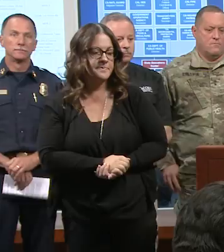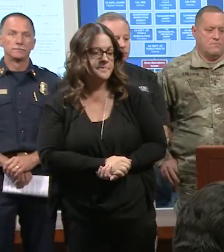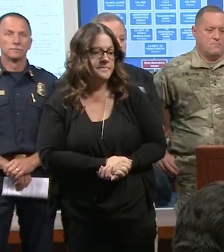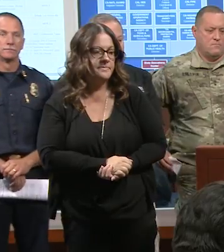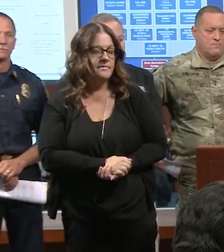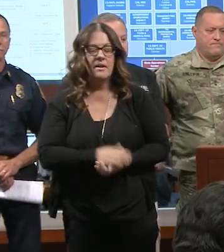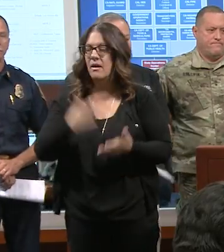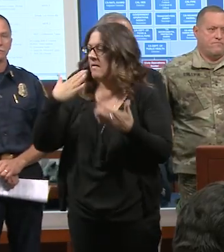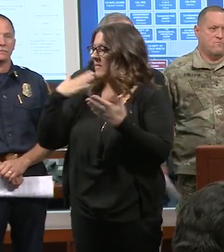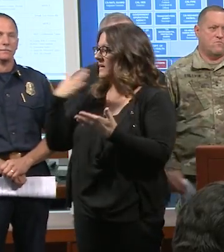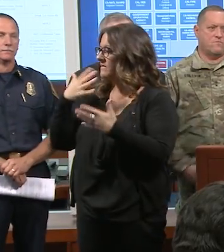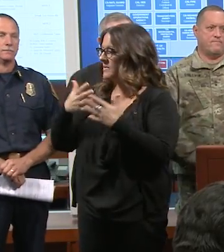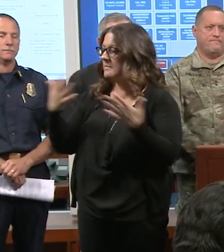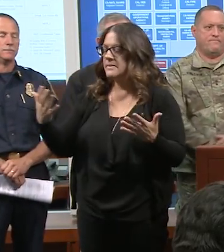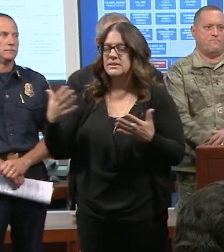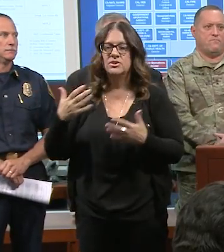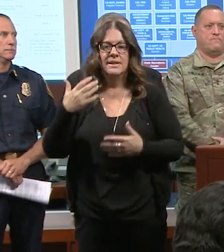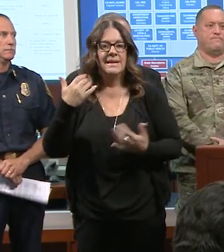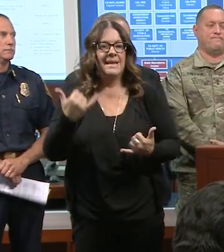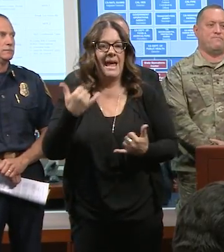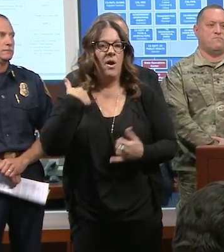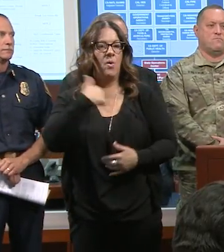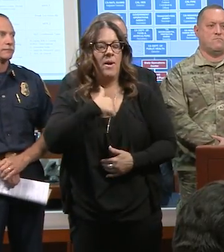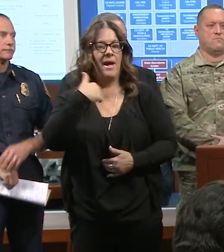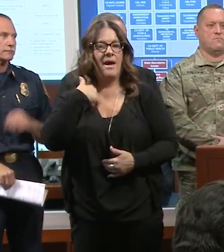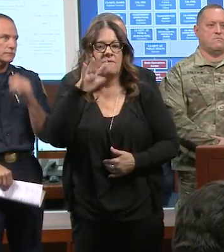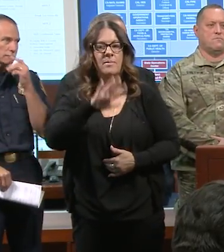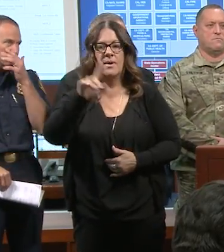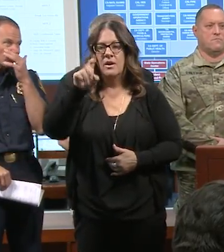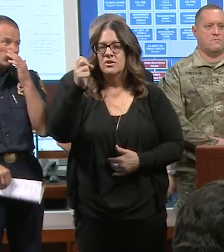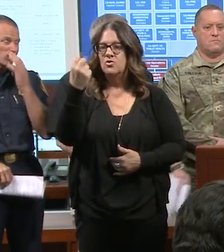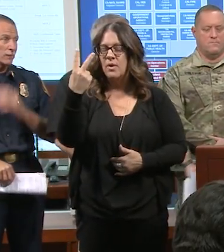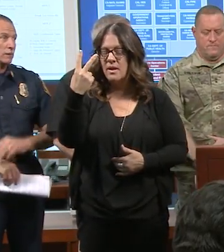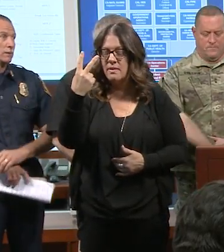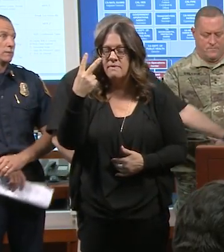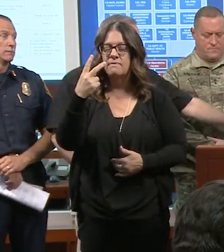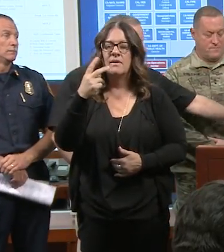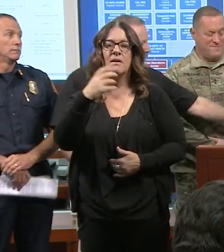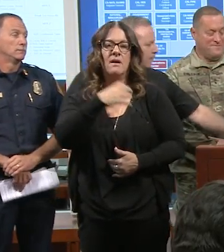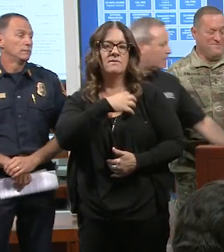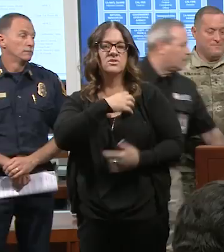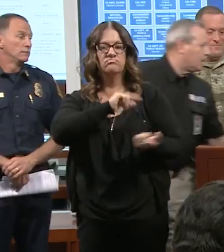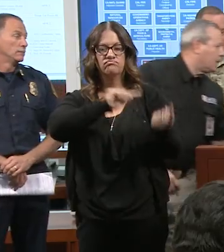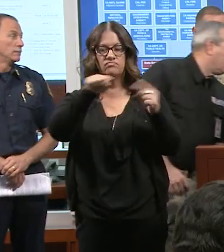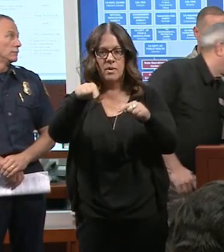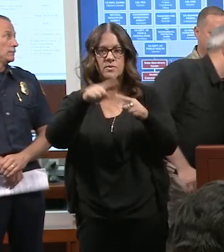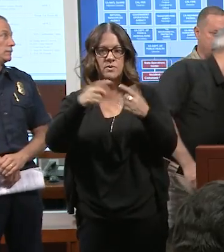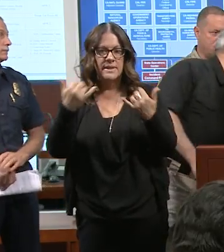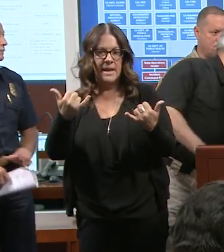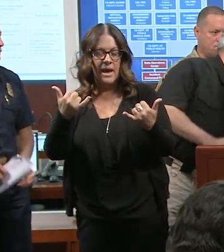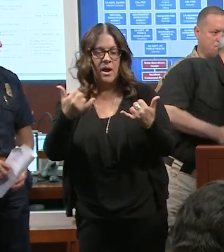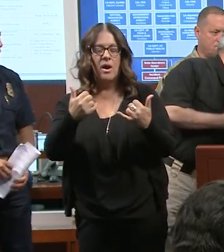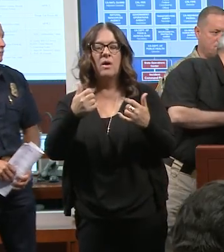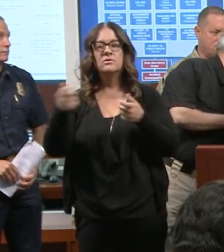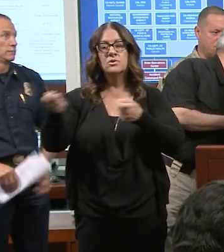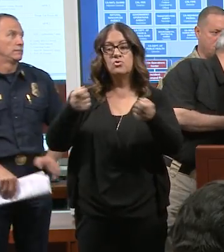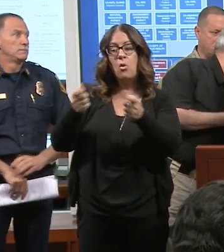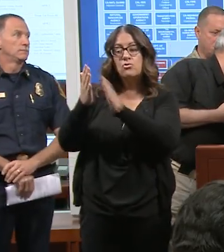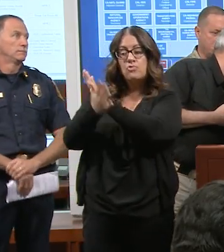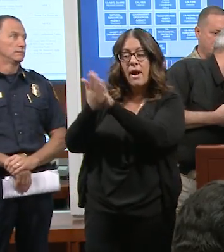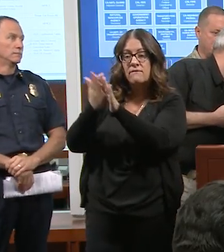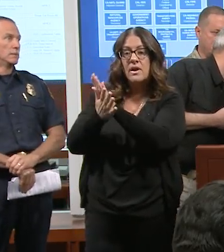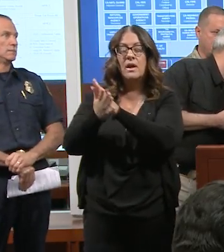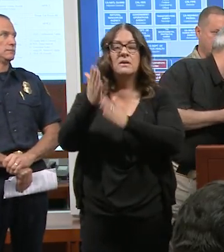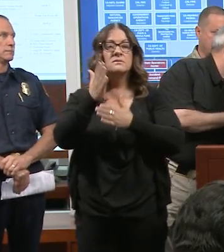Thank you, Director Pinlot. As far as the CHP personnel, we have 112 personnel assigned to this event right now, mainly with traffic control, some general